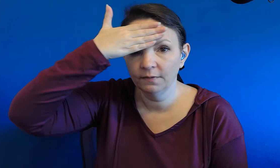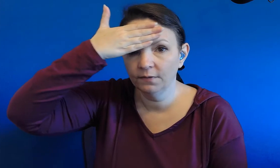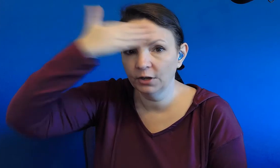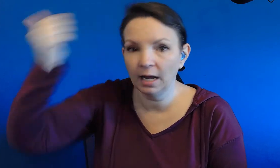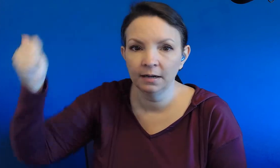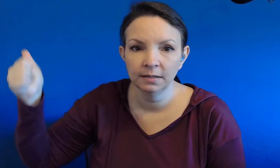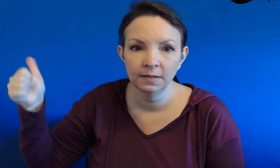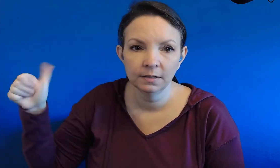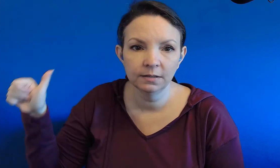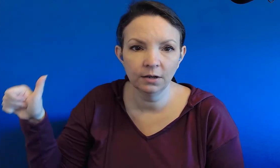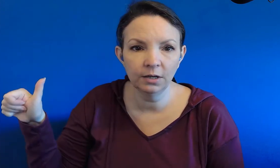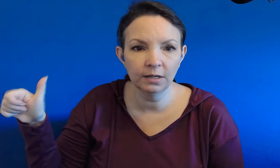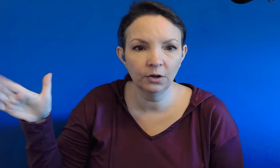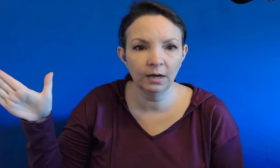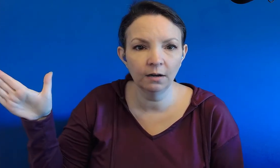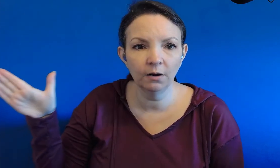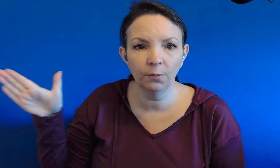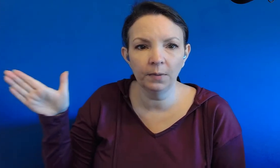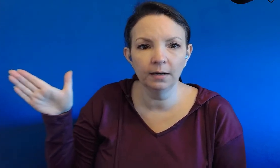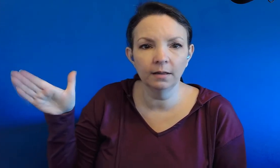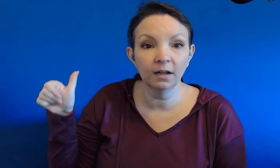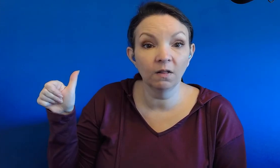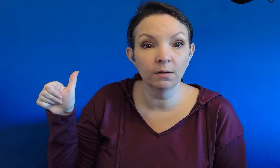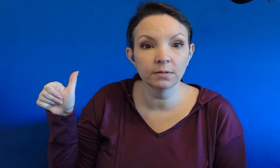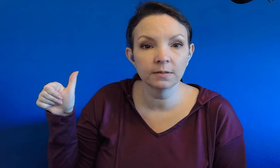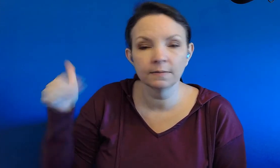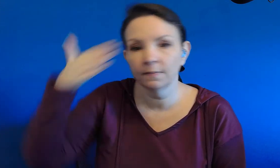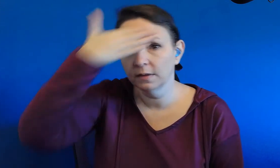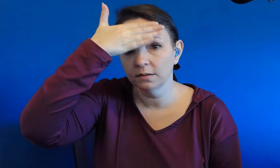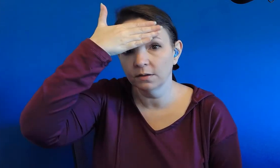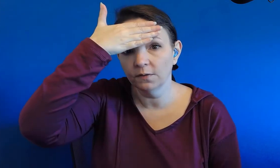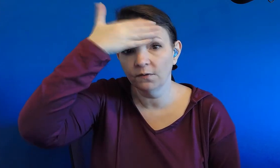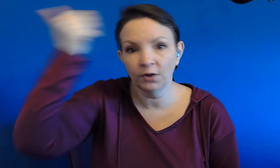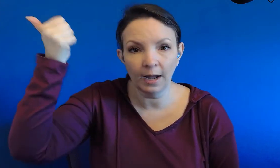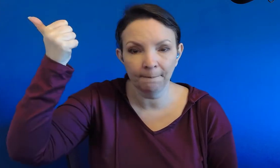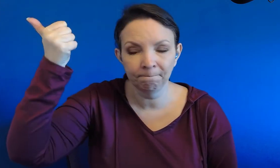Forgot. So you're doing open and then close. So forgot.